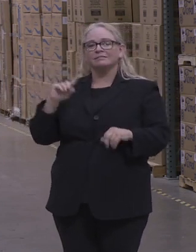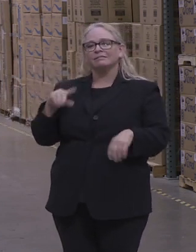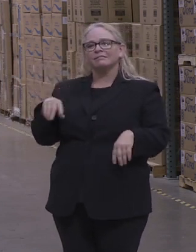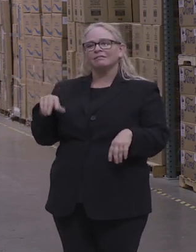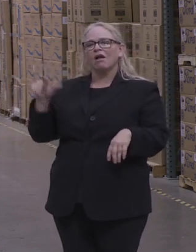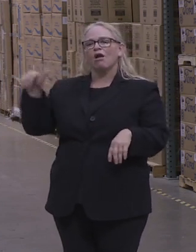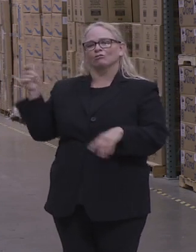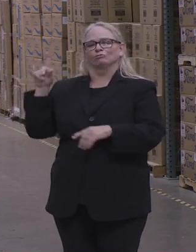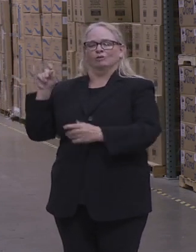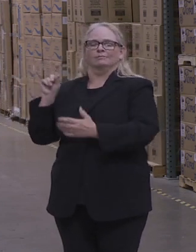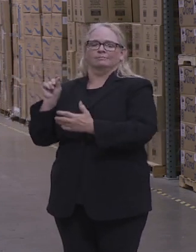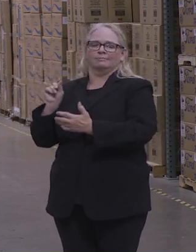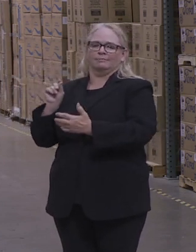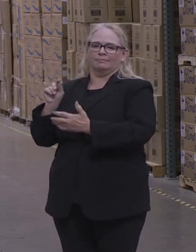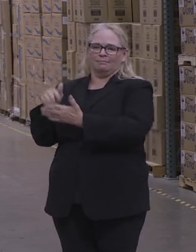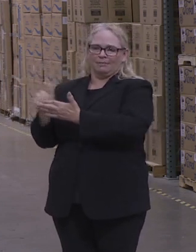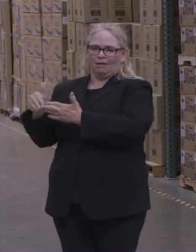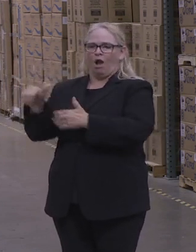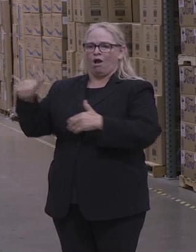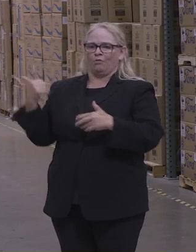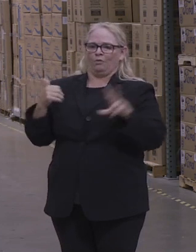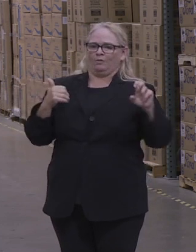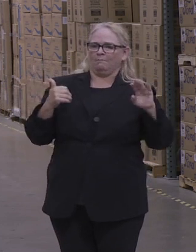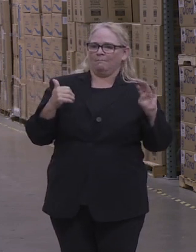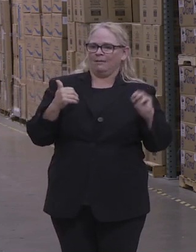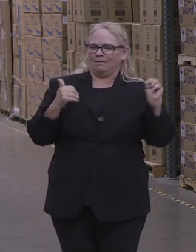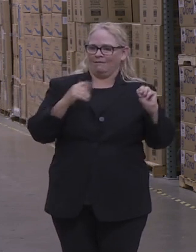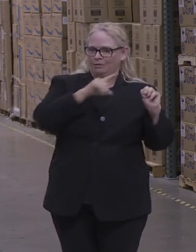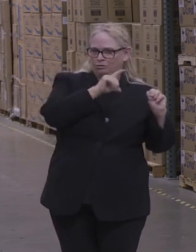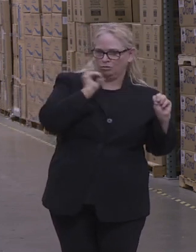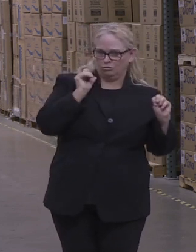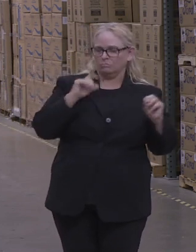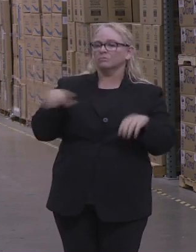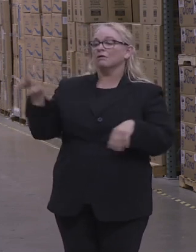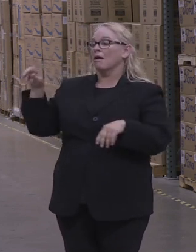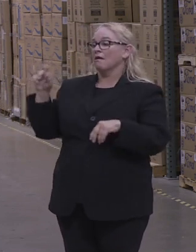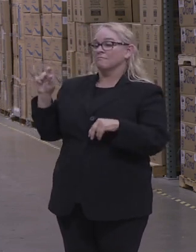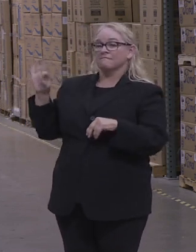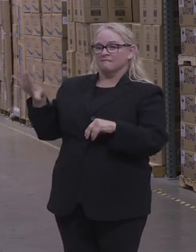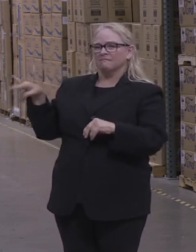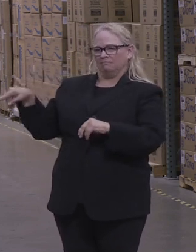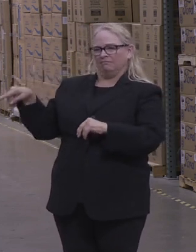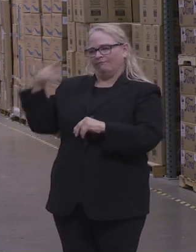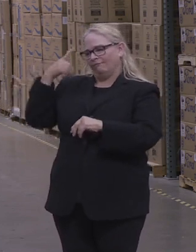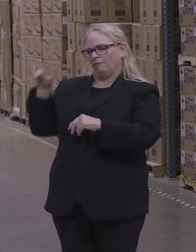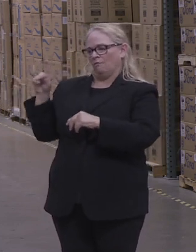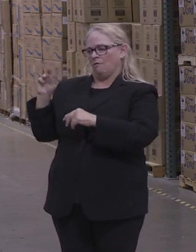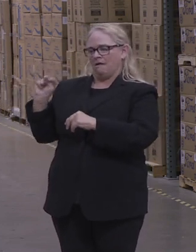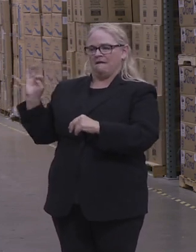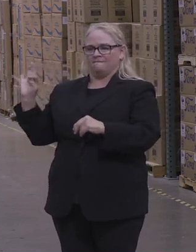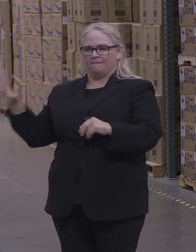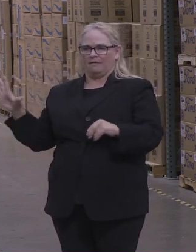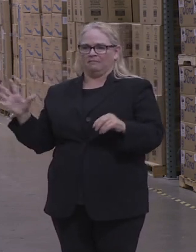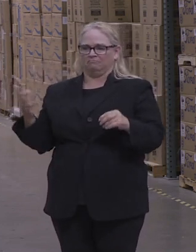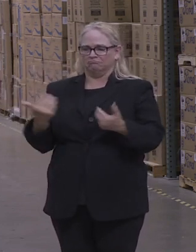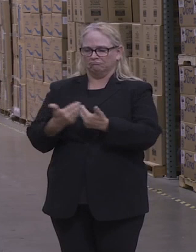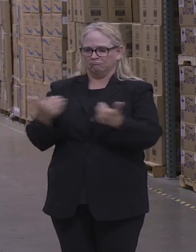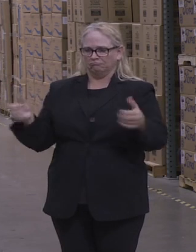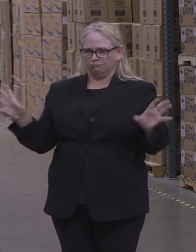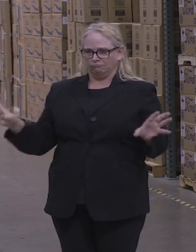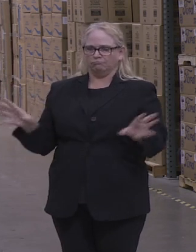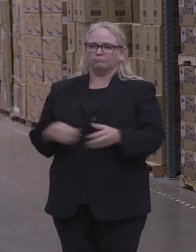another 300 million of the surgical masks. We're also putting out what we refer to, and forgive